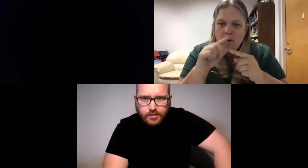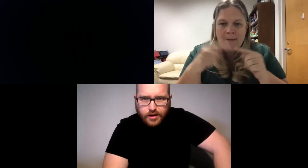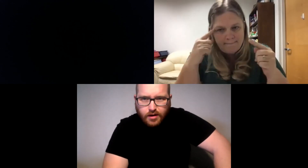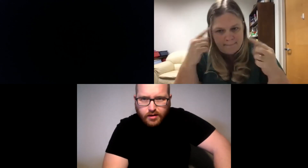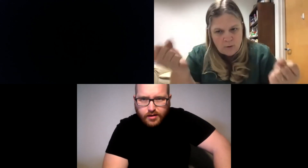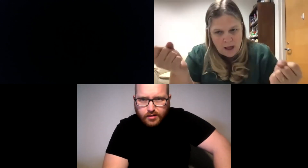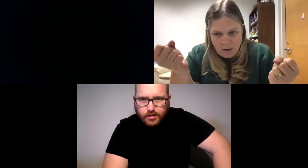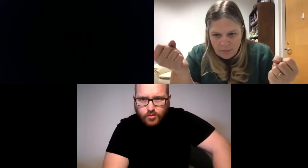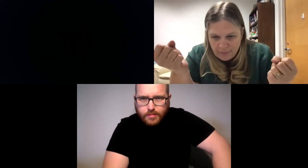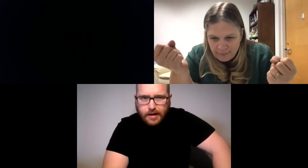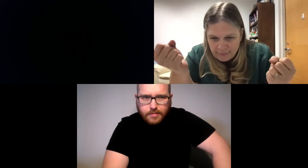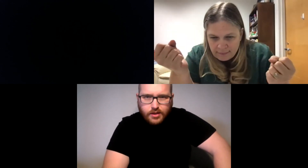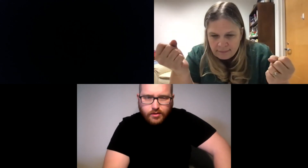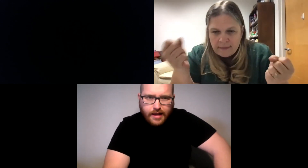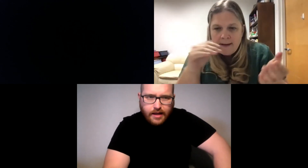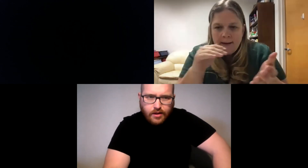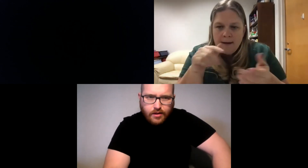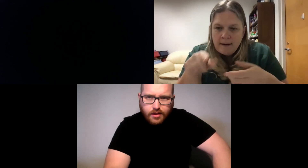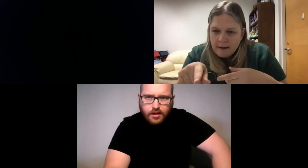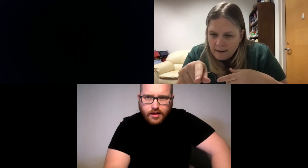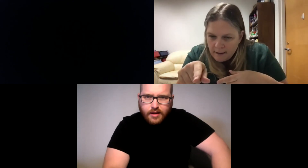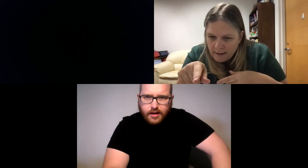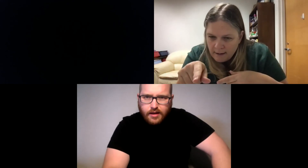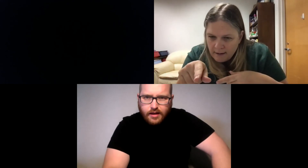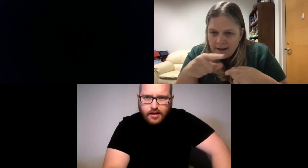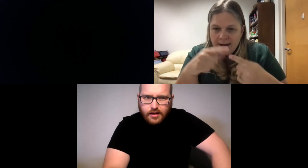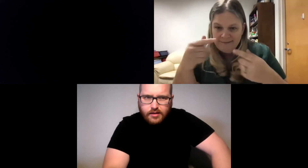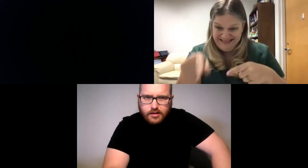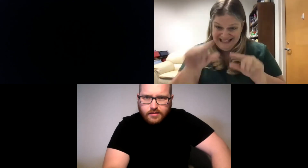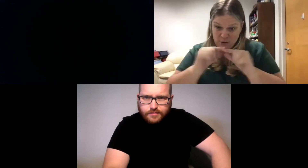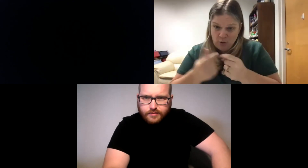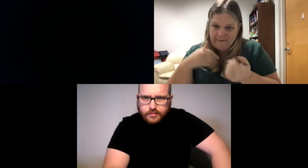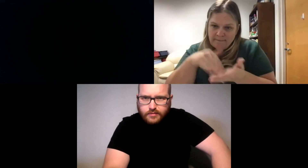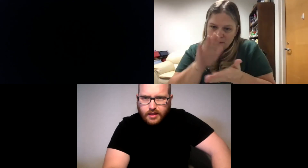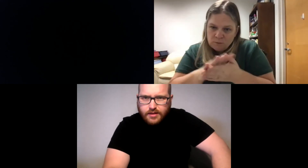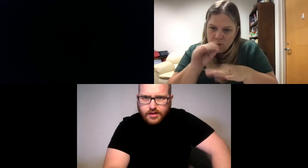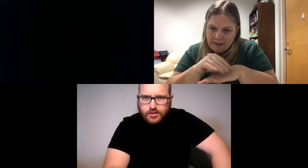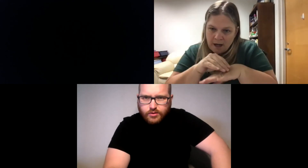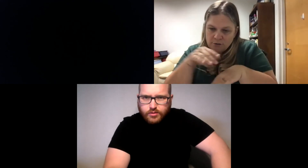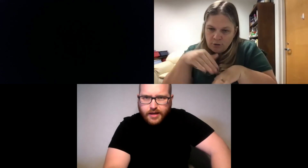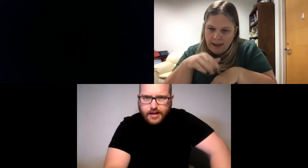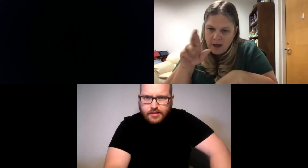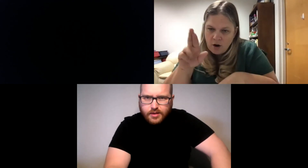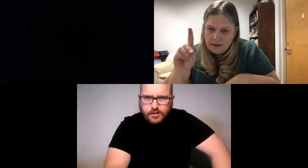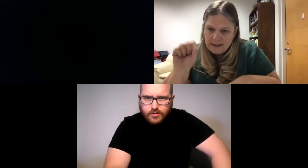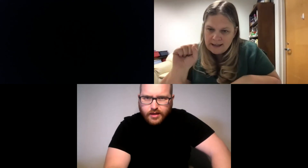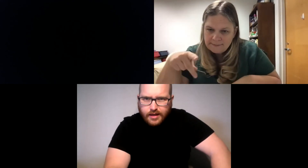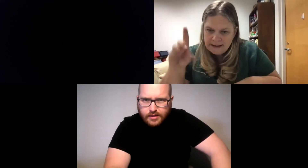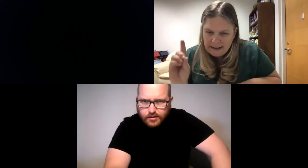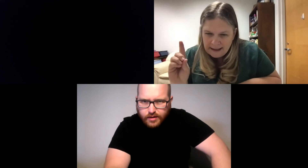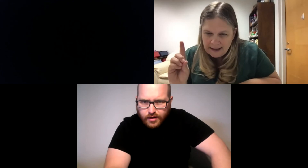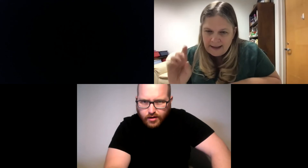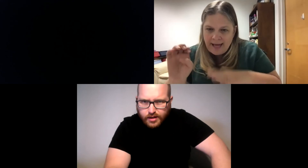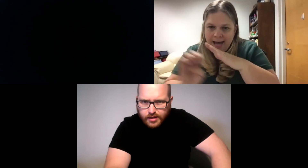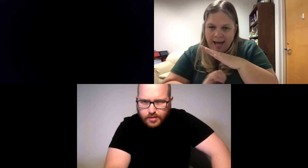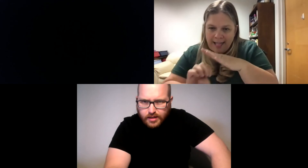mentioned we are all here to learn more about mental health, and this group has a middle school